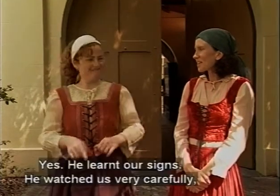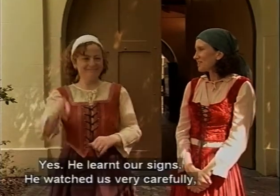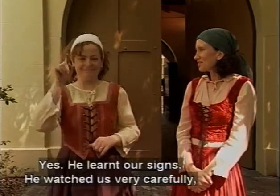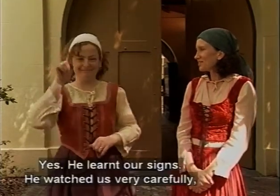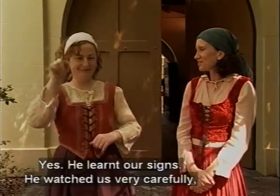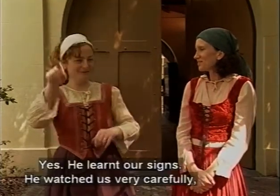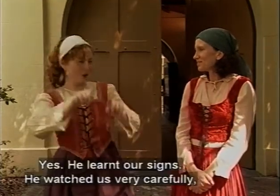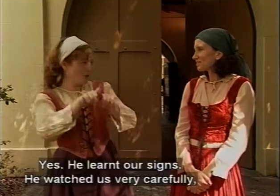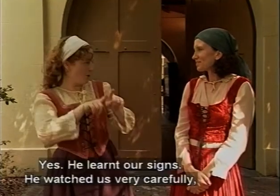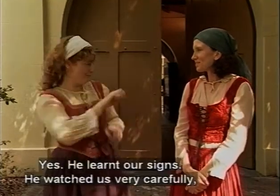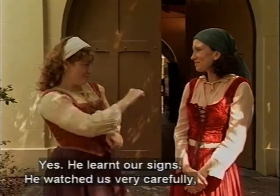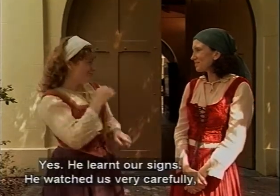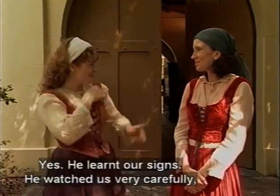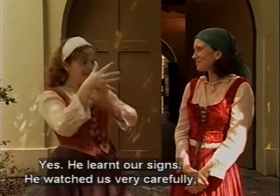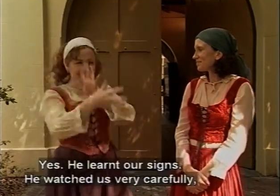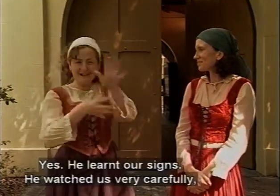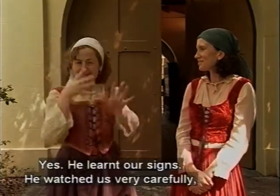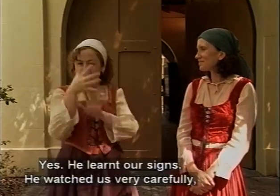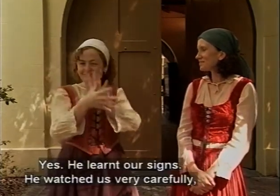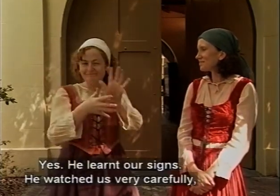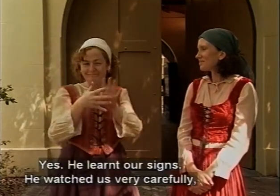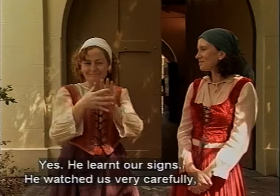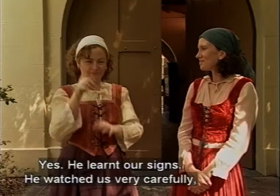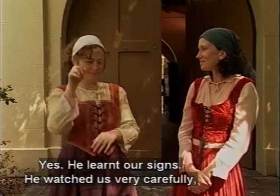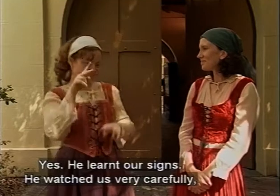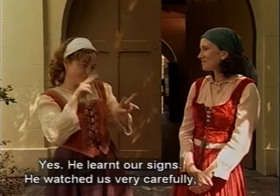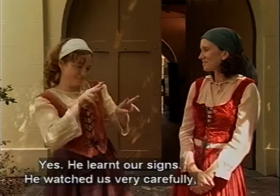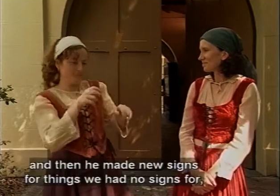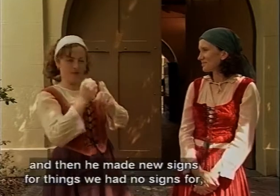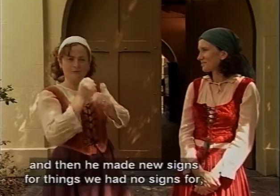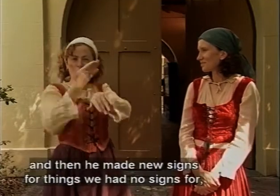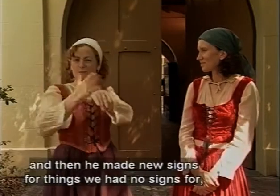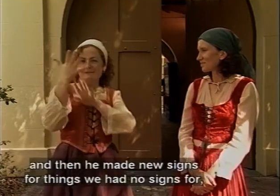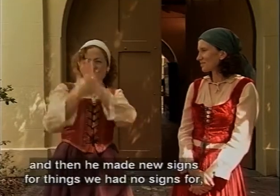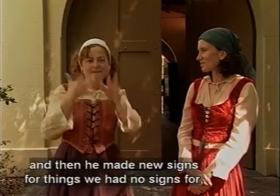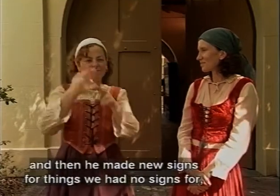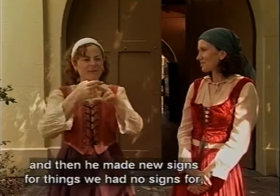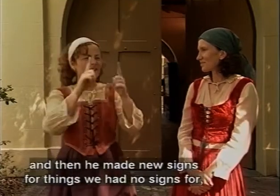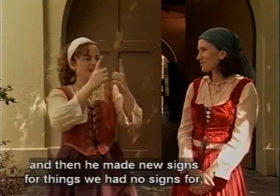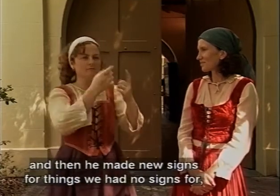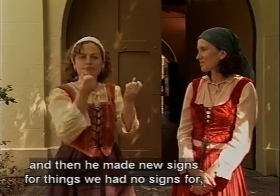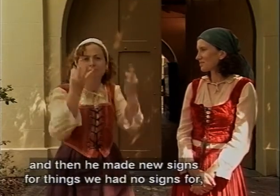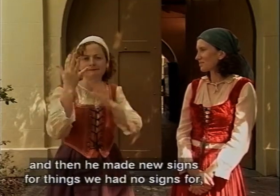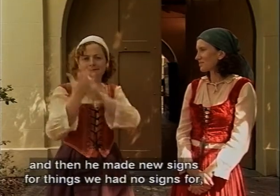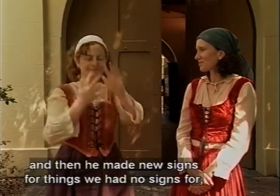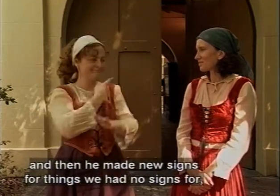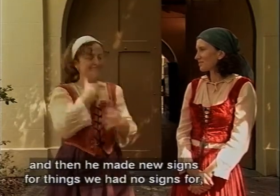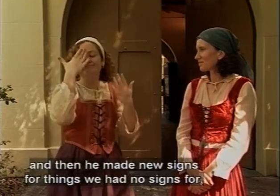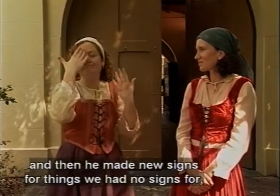Yes. He learnt our signs. He watched us very carefully, and then he made some new signs for things that we had no